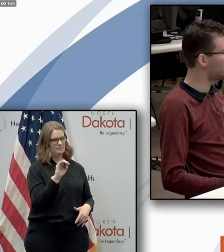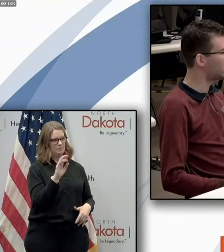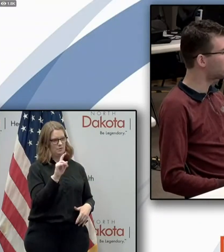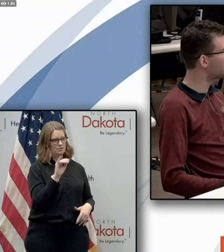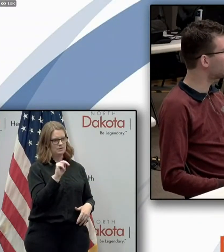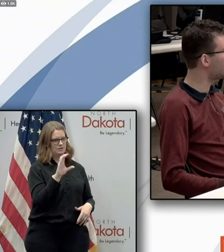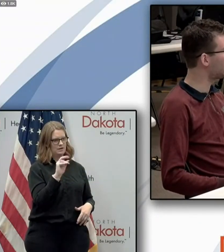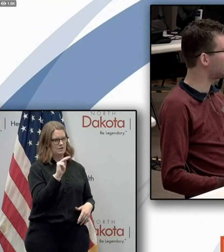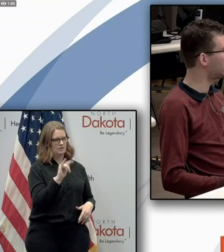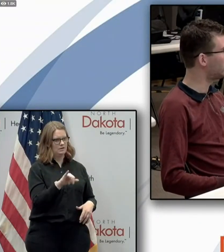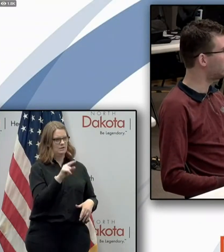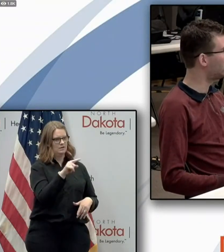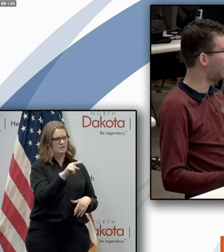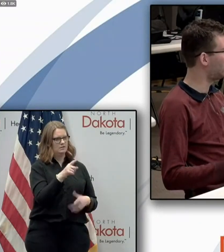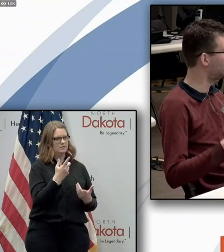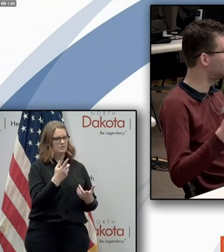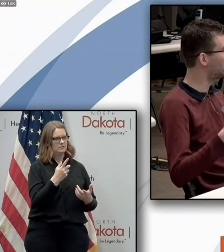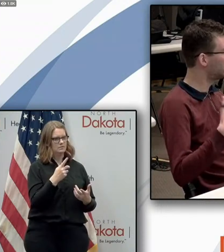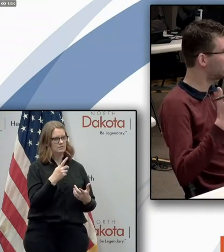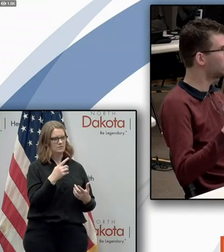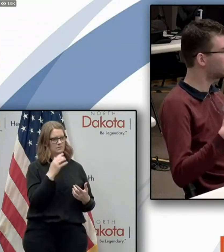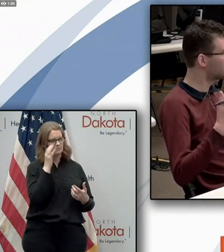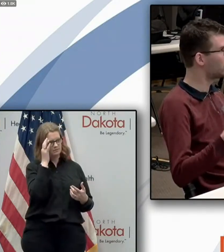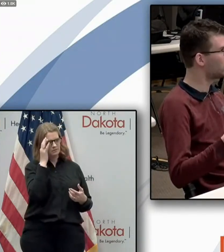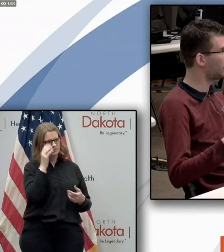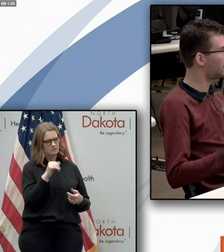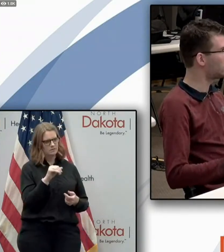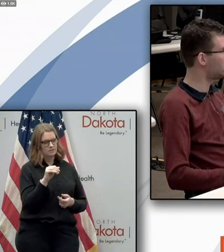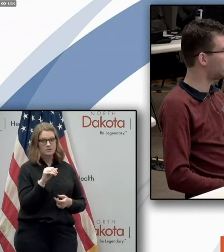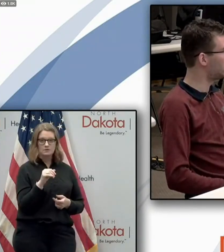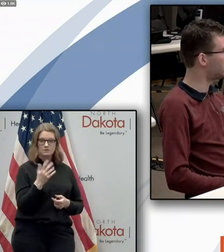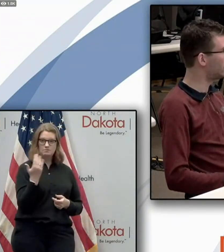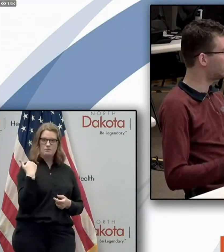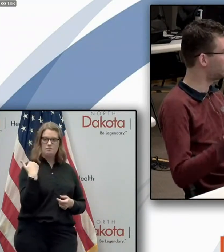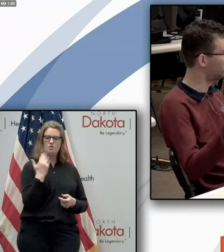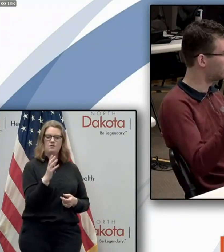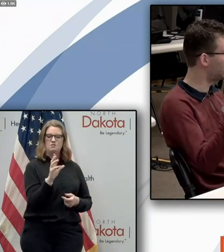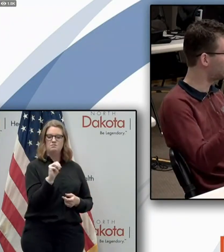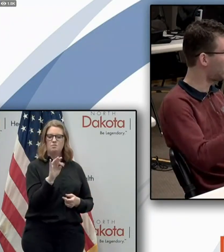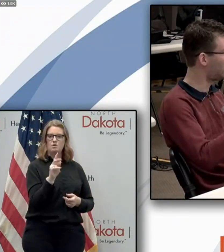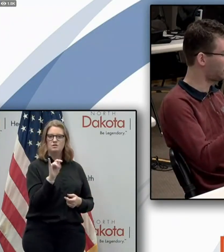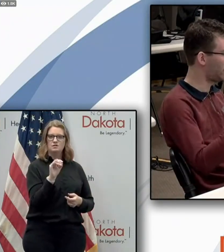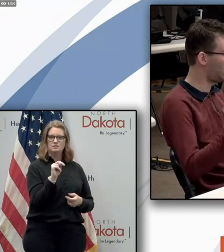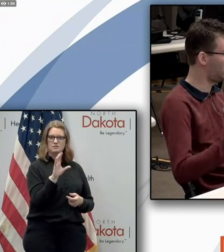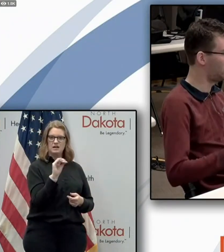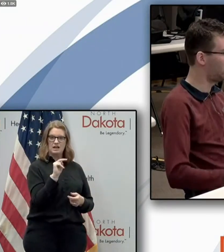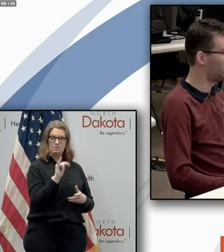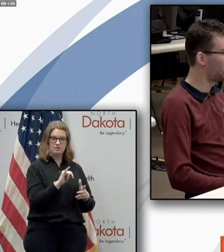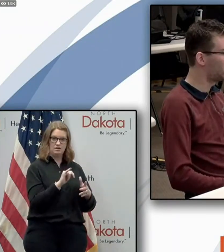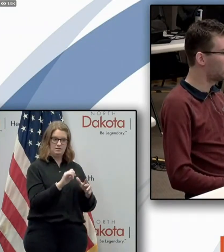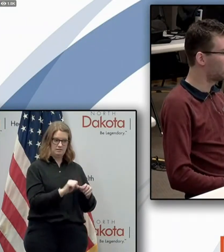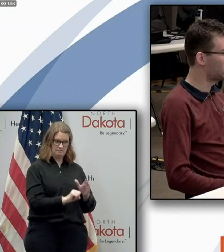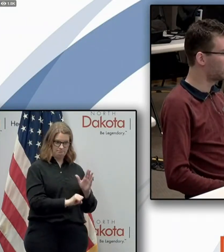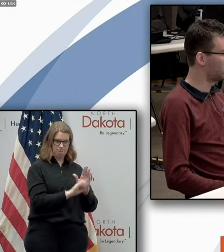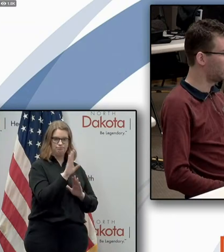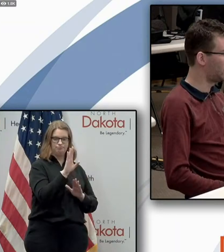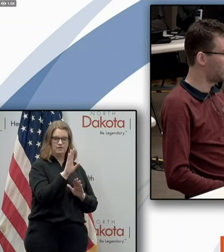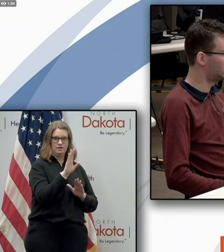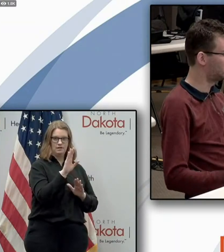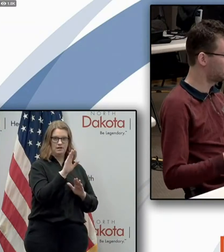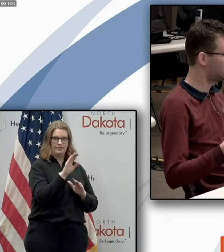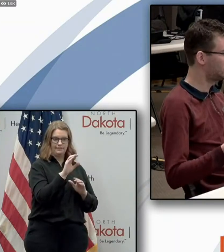strategy change for a county that had a surge of cases to begin with? They've leveled off or now have no more that